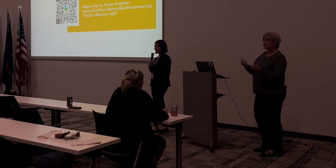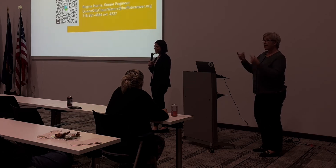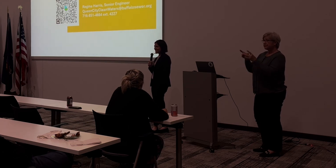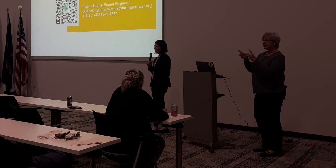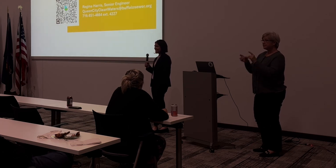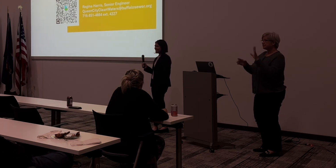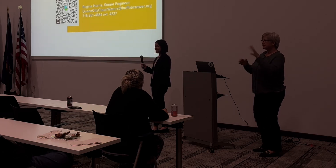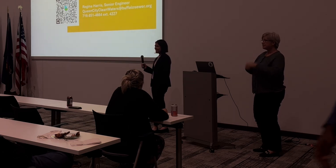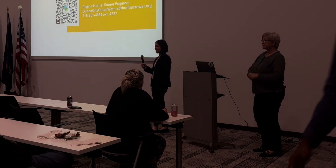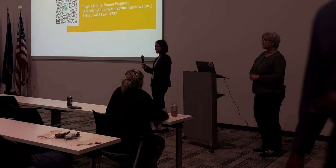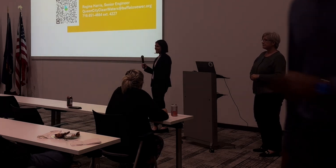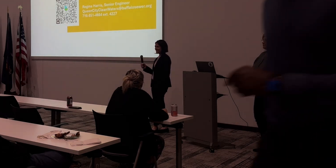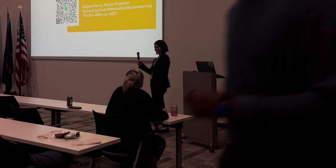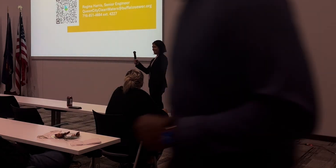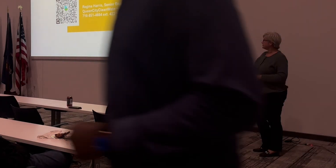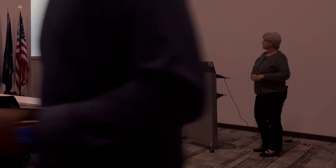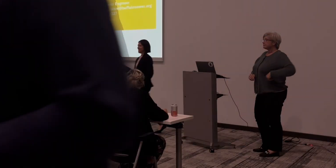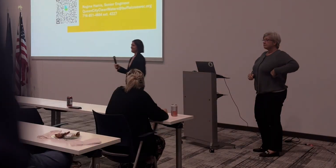comments?